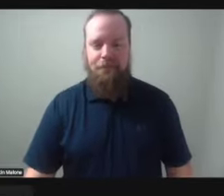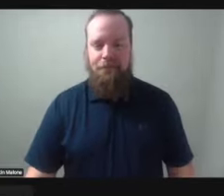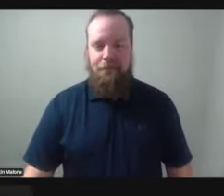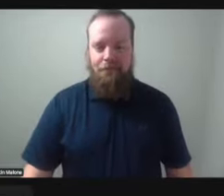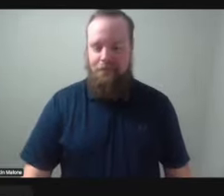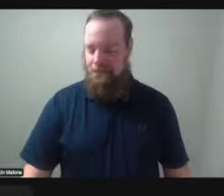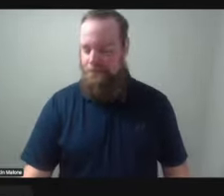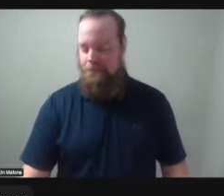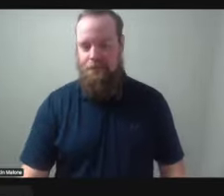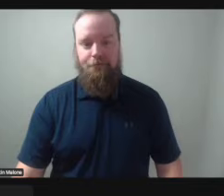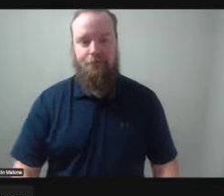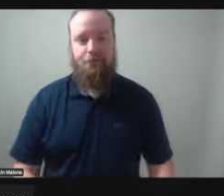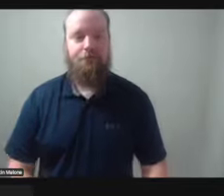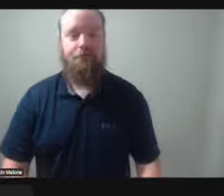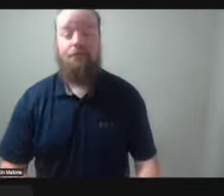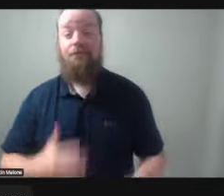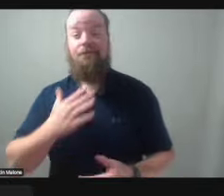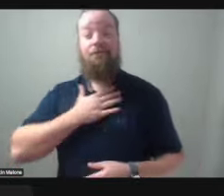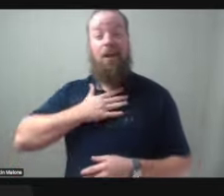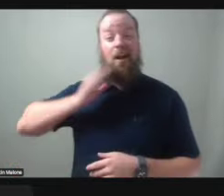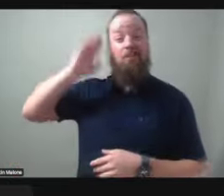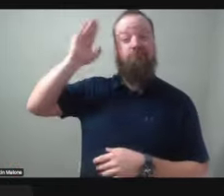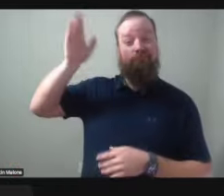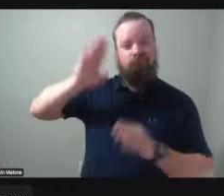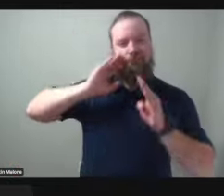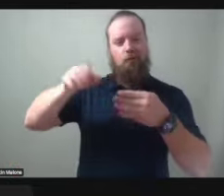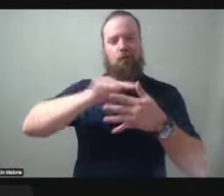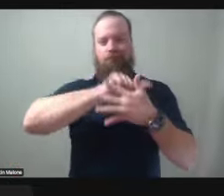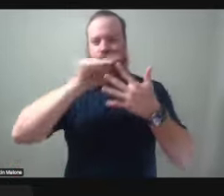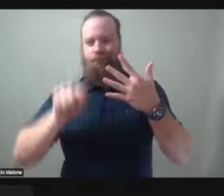traditions, and so much more.